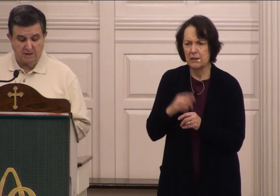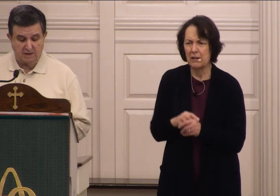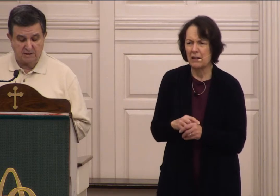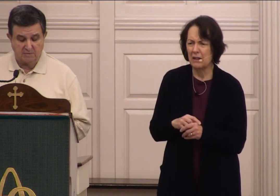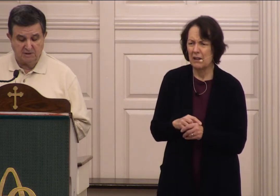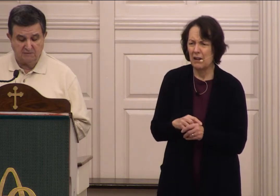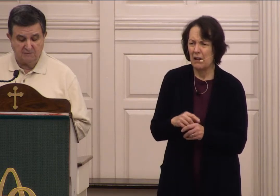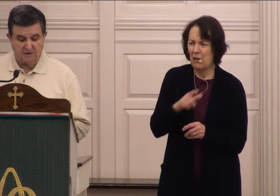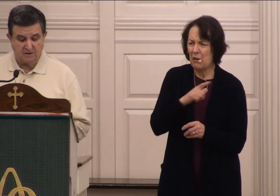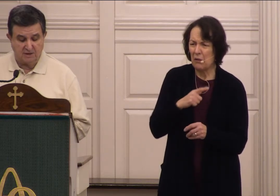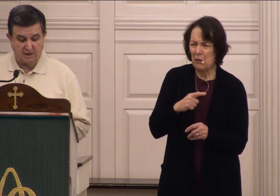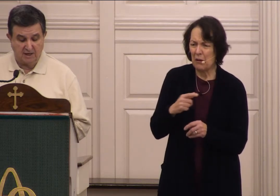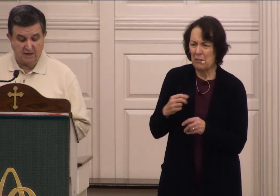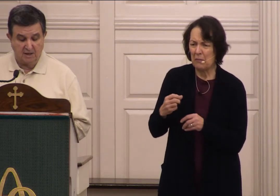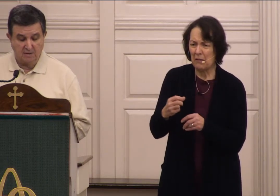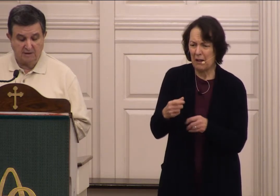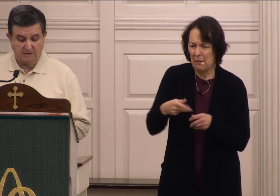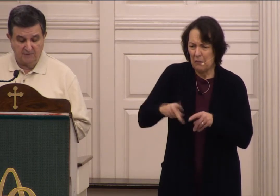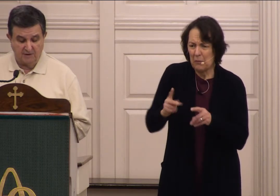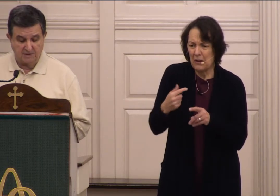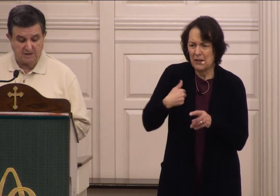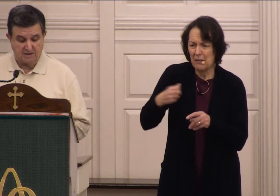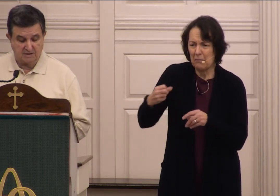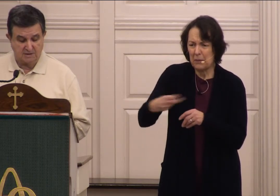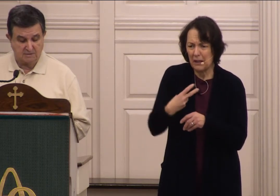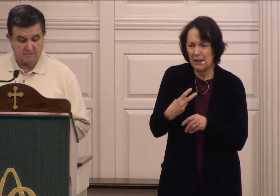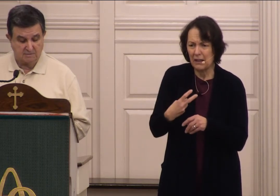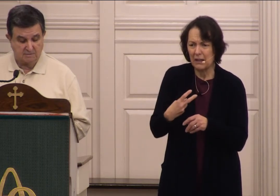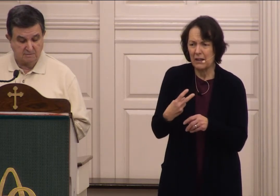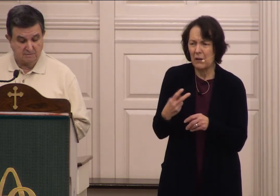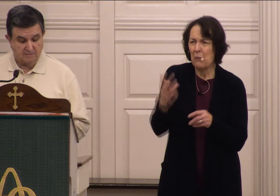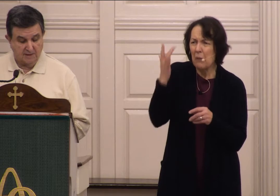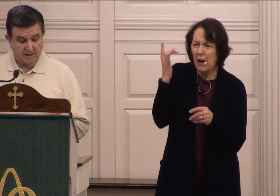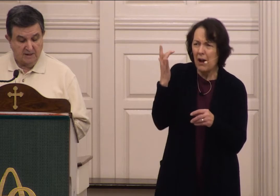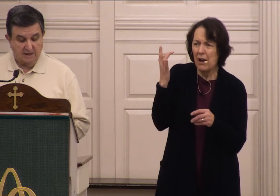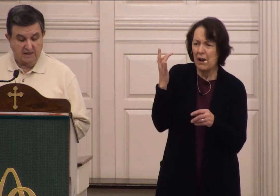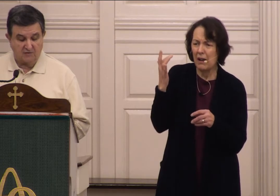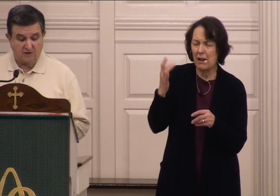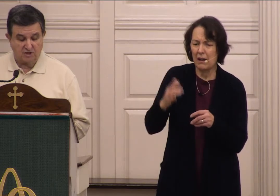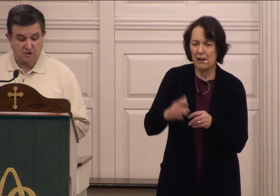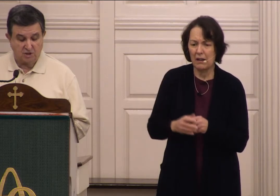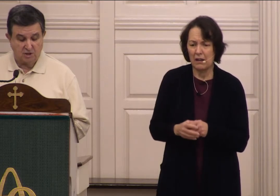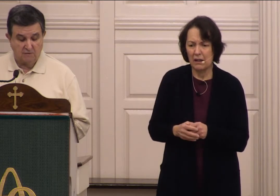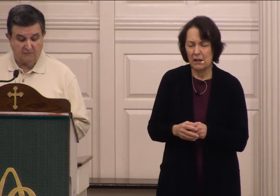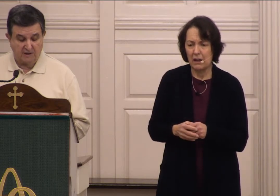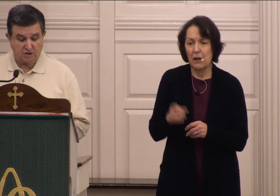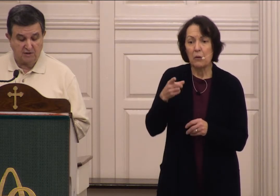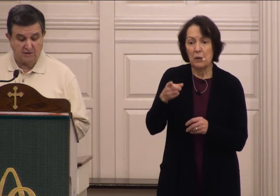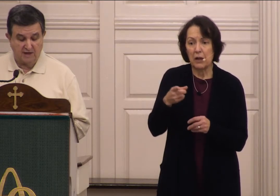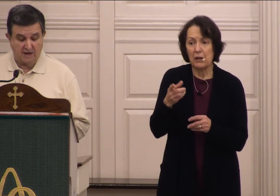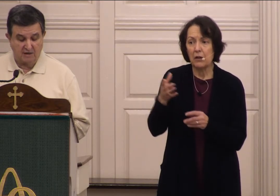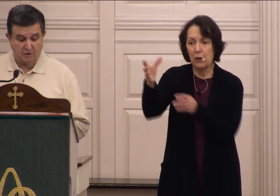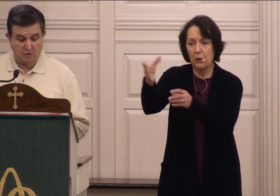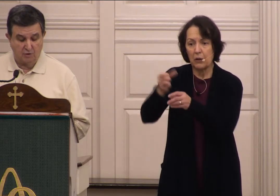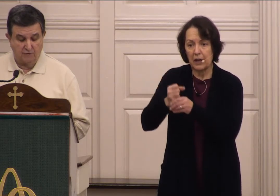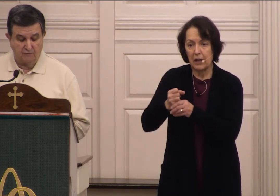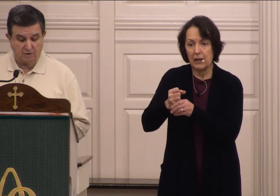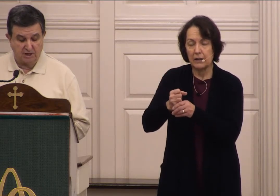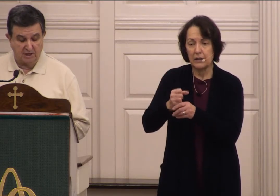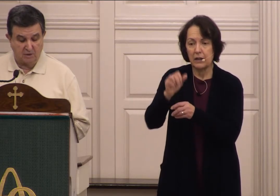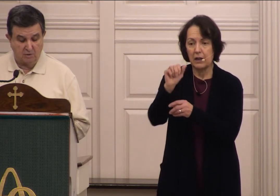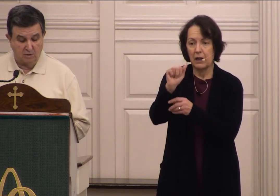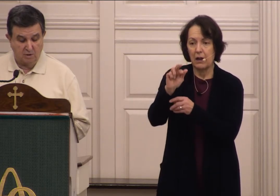to be defeated today by the Philistines? Let us fetch the Ark of the Lord from